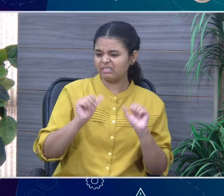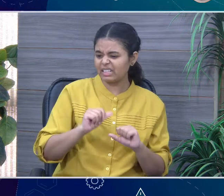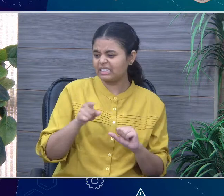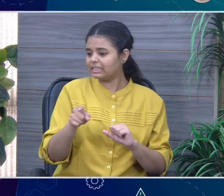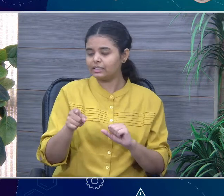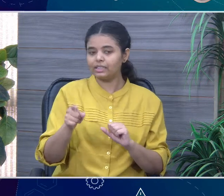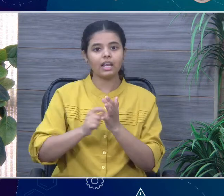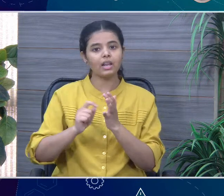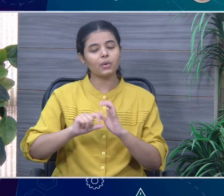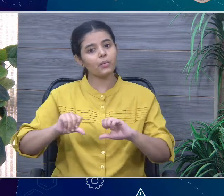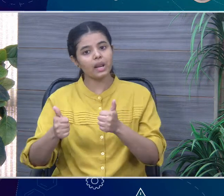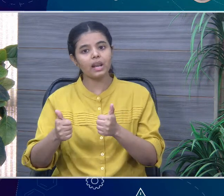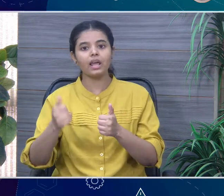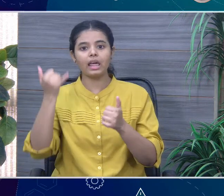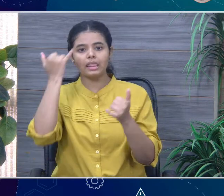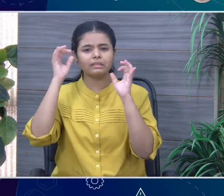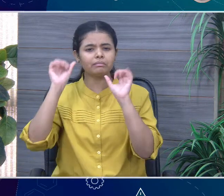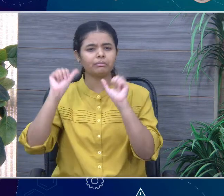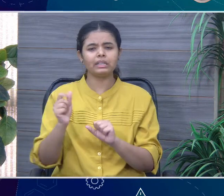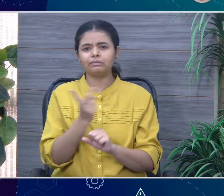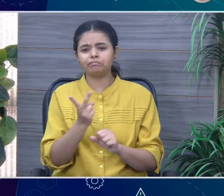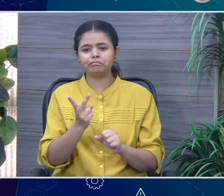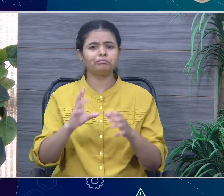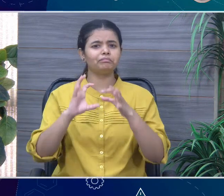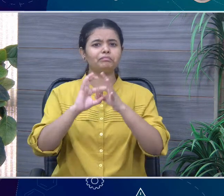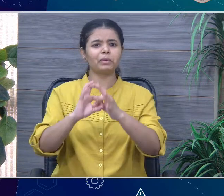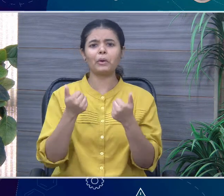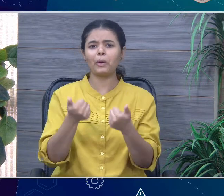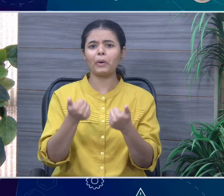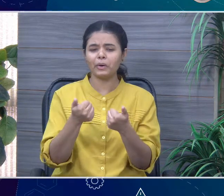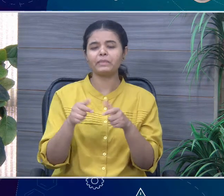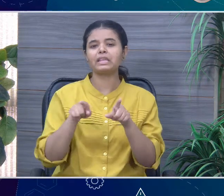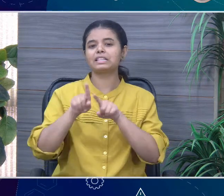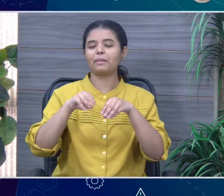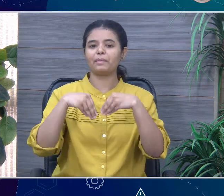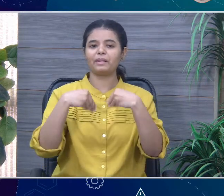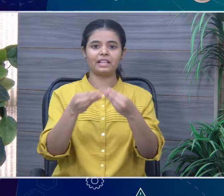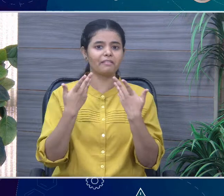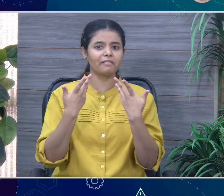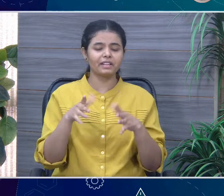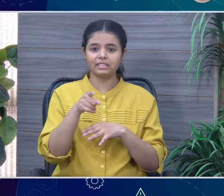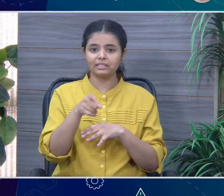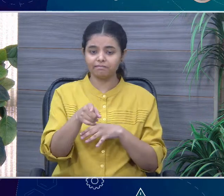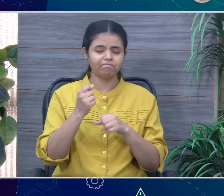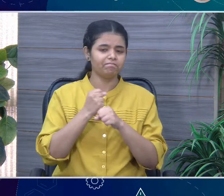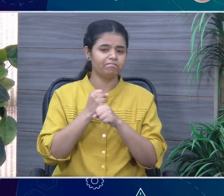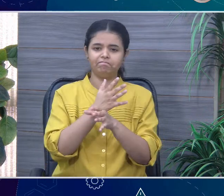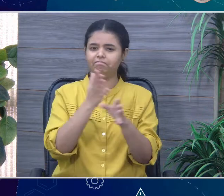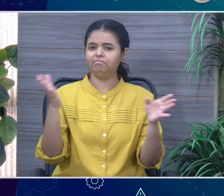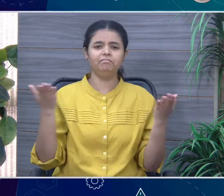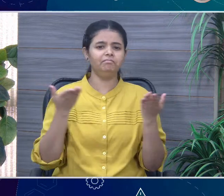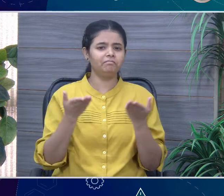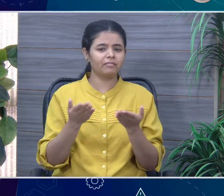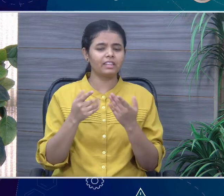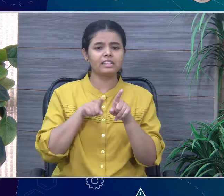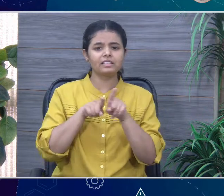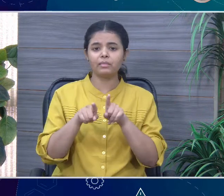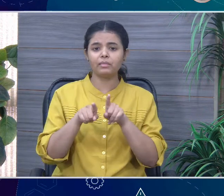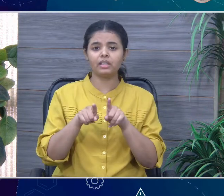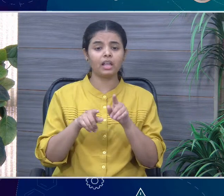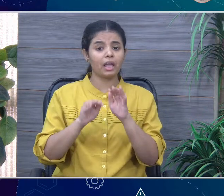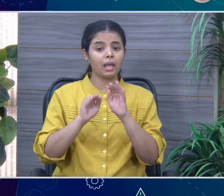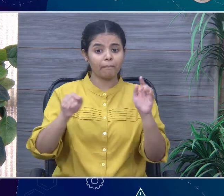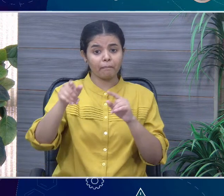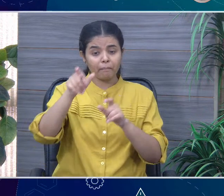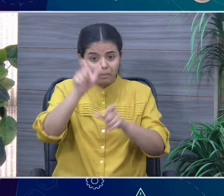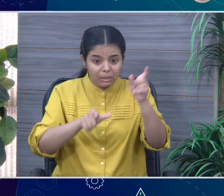document those ideas, maybe for a school magazine. So this is just an example I have given, which is a more generic example which all of us can relate